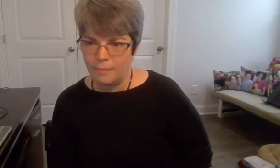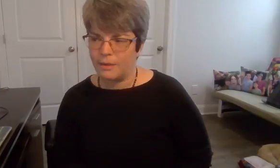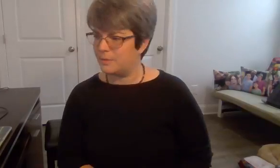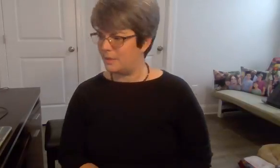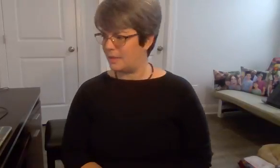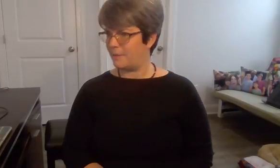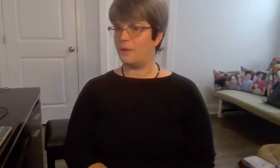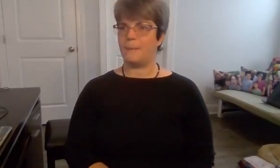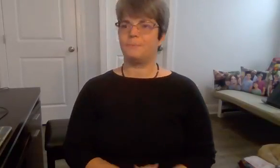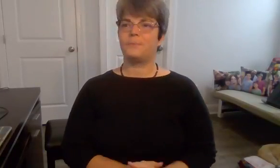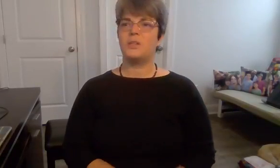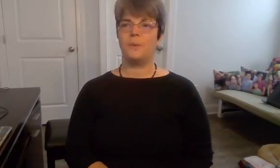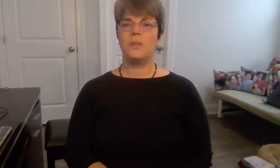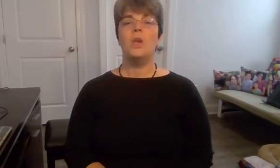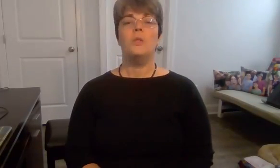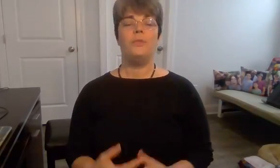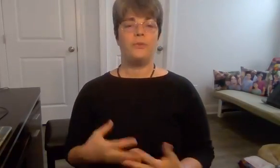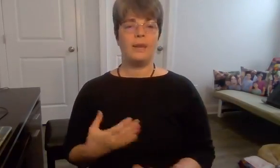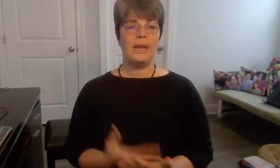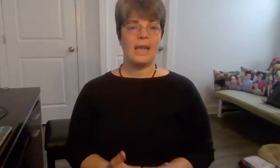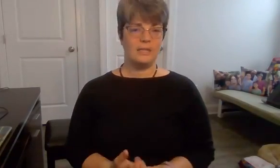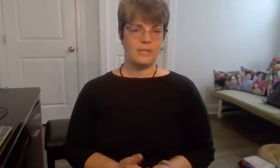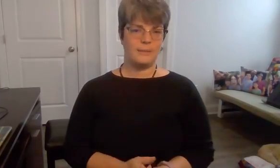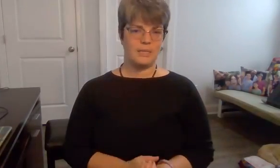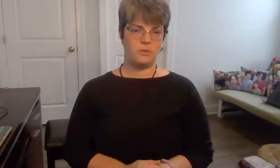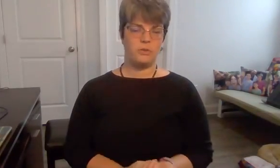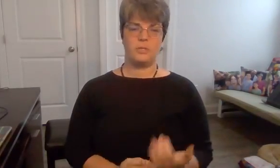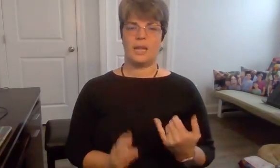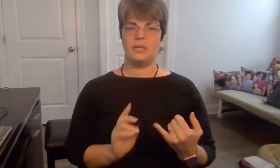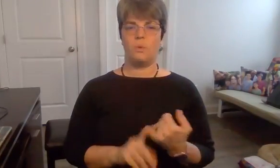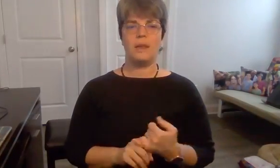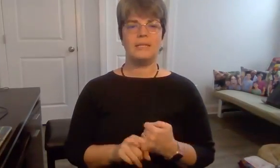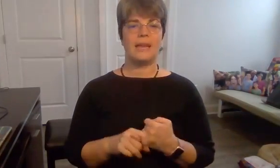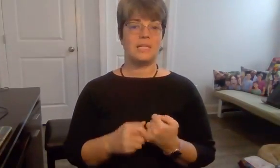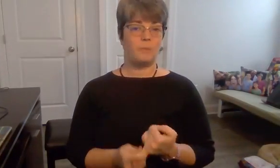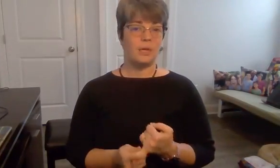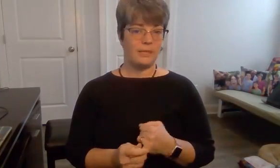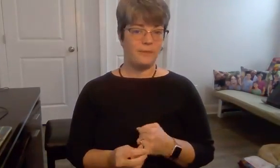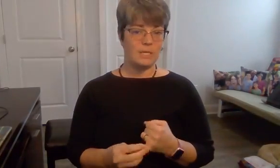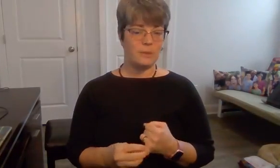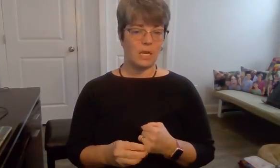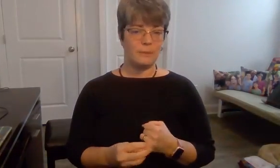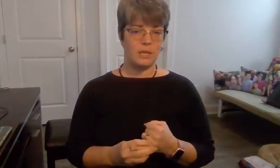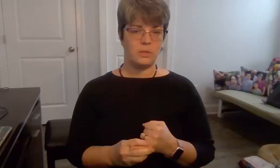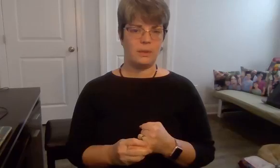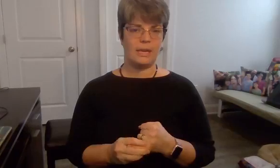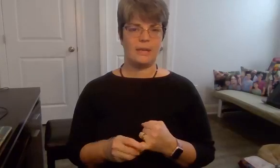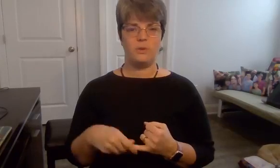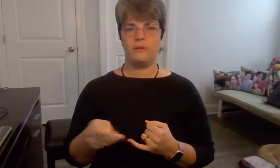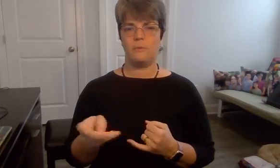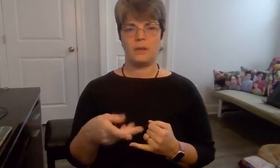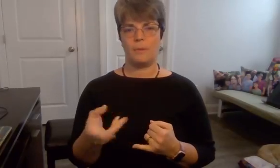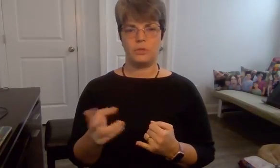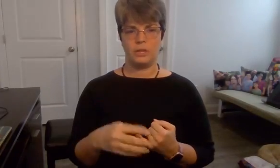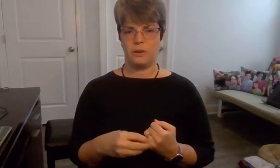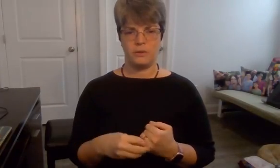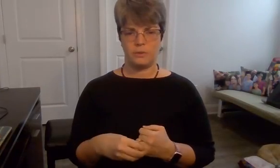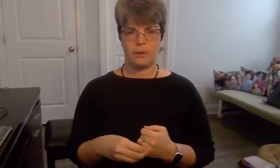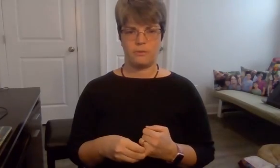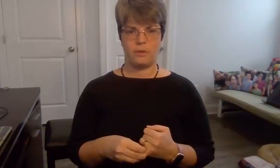We did that one. Okay, so 3 ideal times to introduce signs. One is that expressive gaze we talked about. So like if you give them a couple Cheerios or whatever, and they're